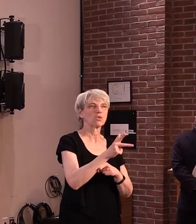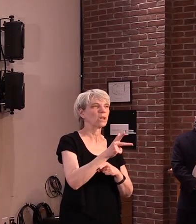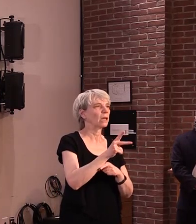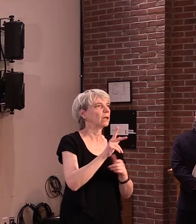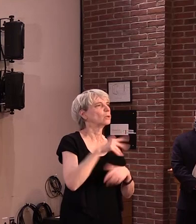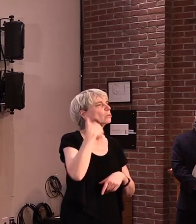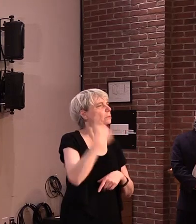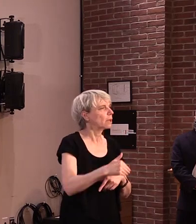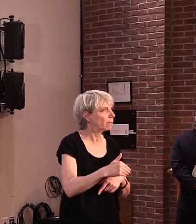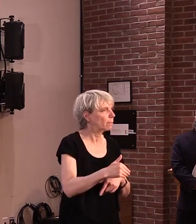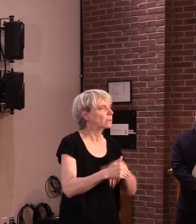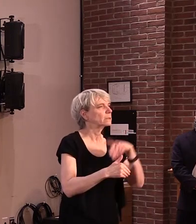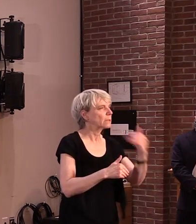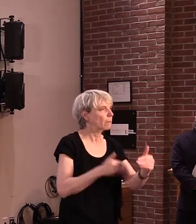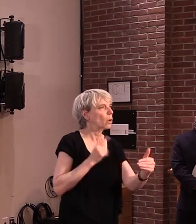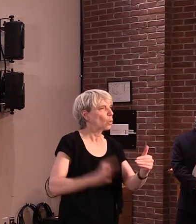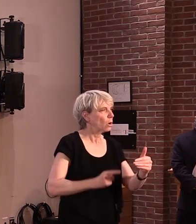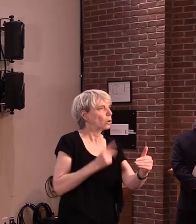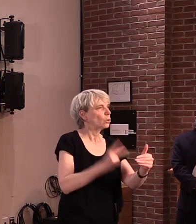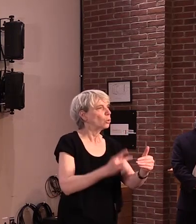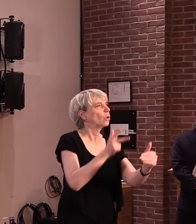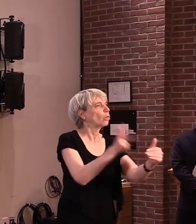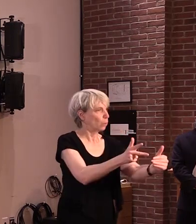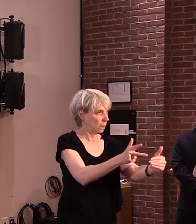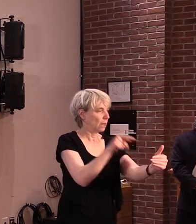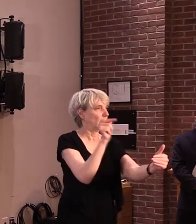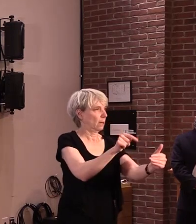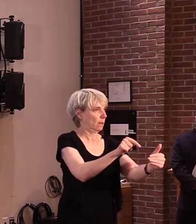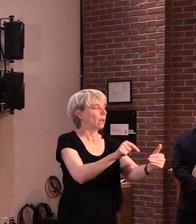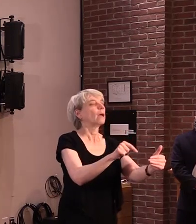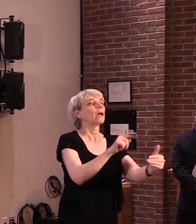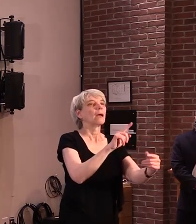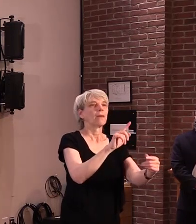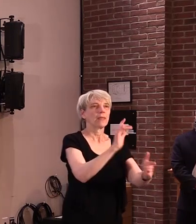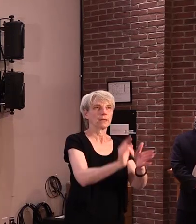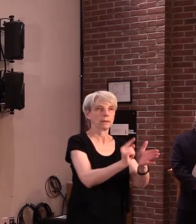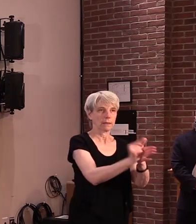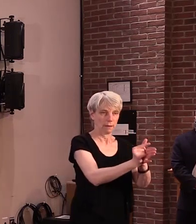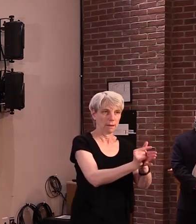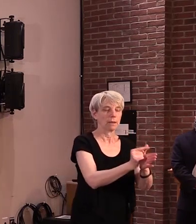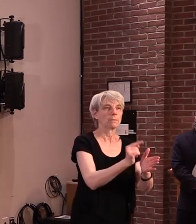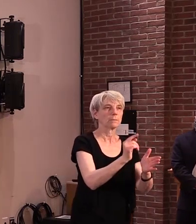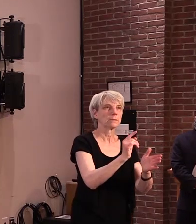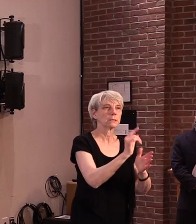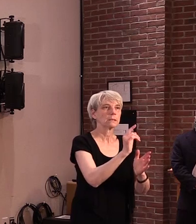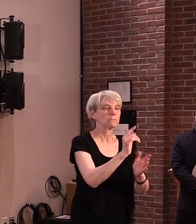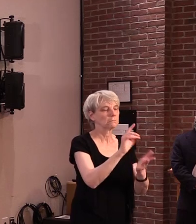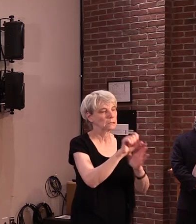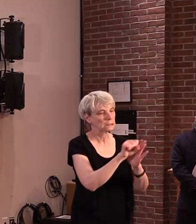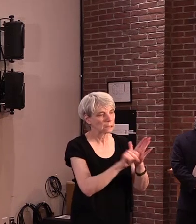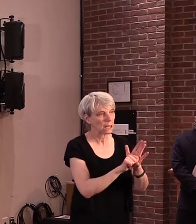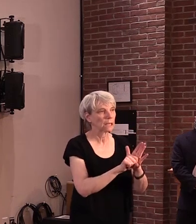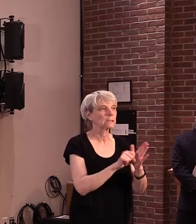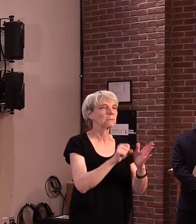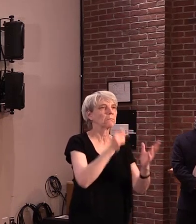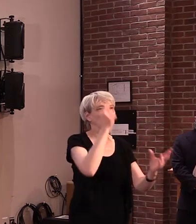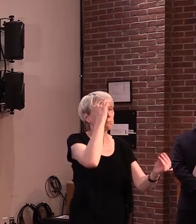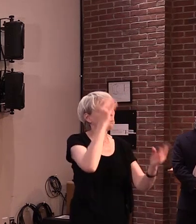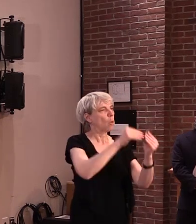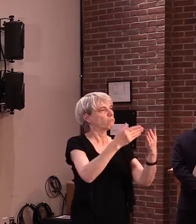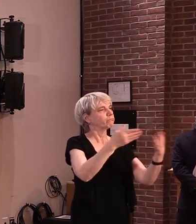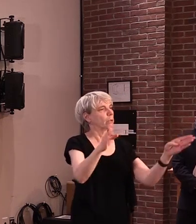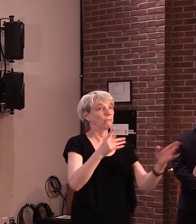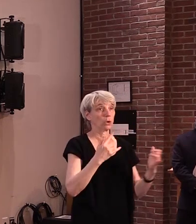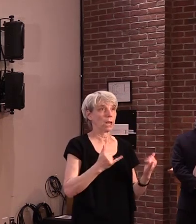number of states that might be in a position to even think more acutely about this is going to be very small originally, and hopefully will grow